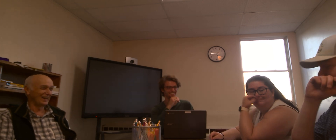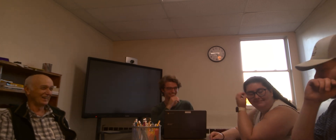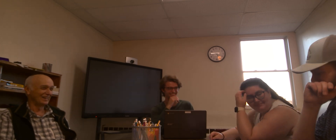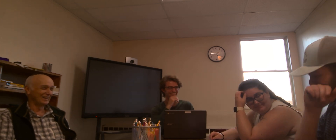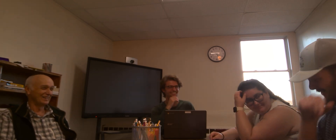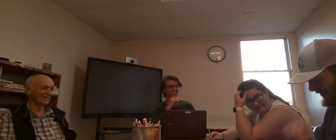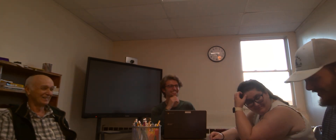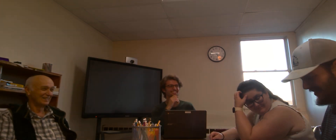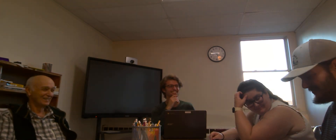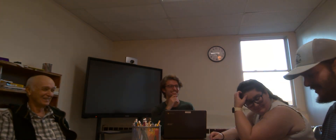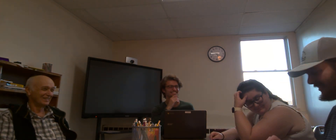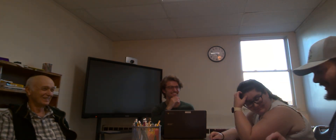Throw me a curveball.